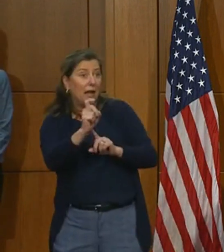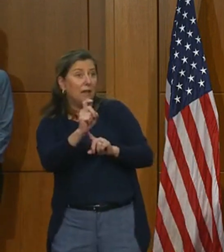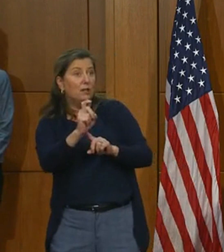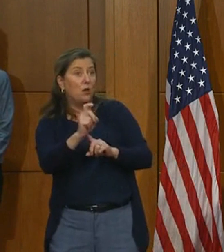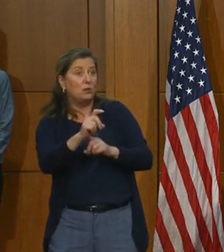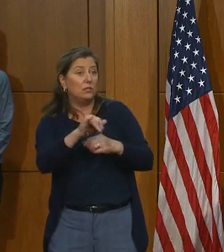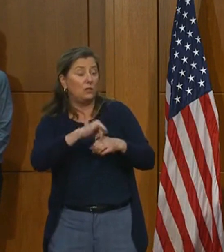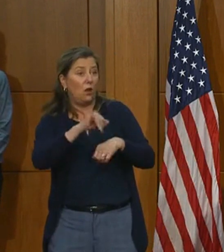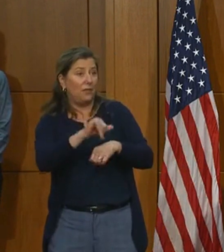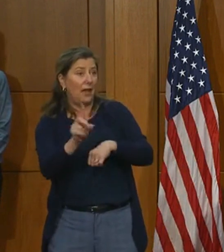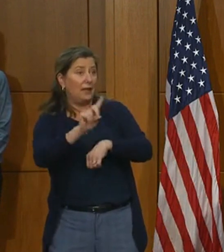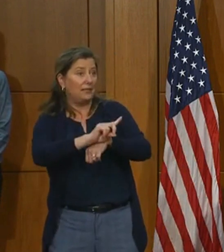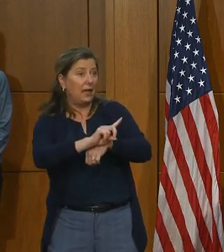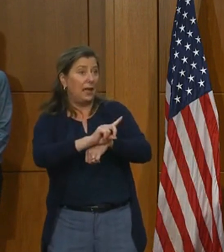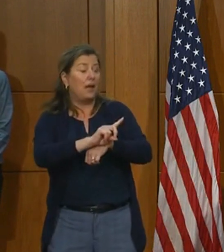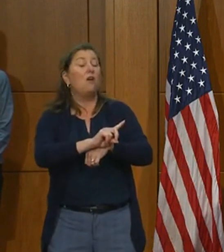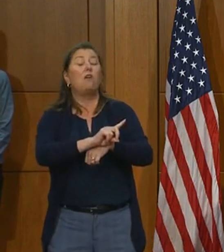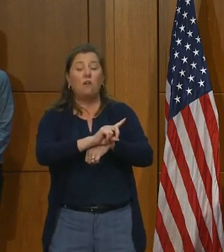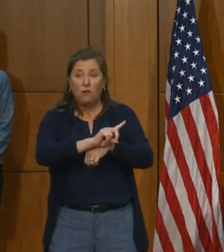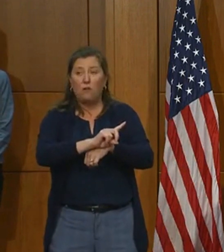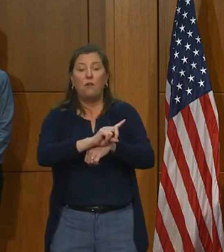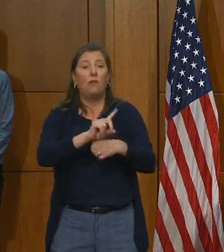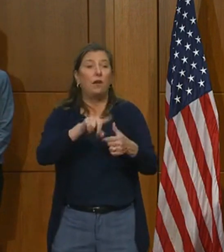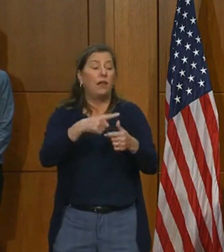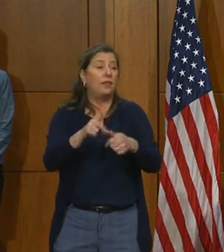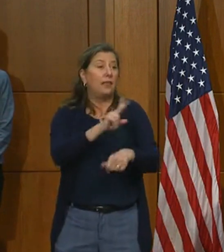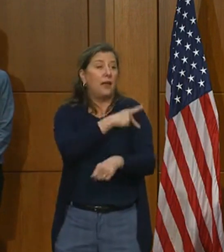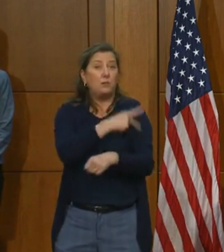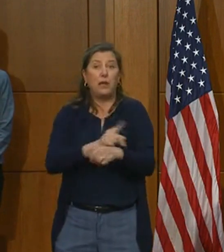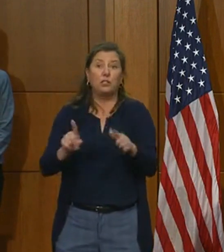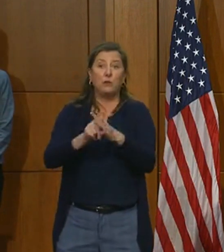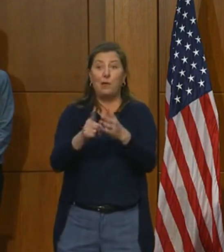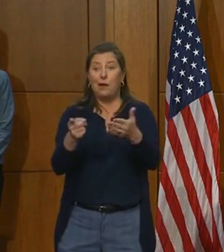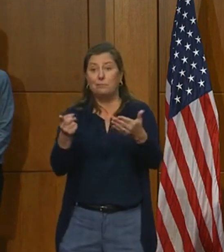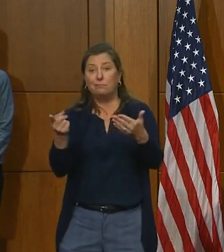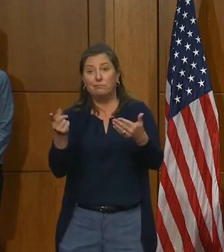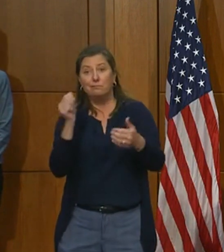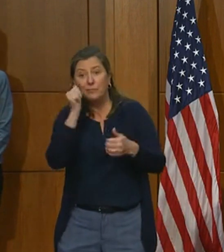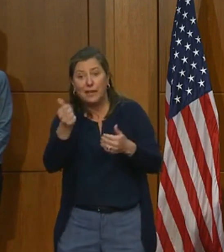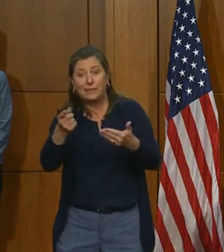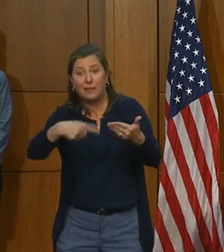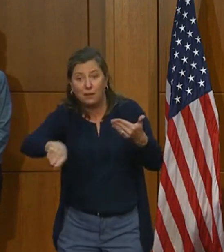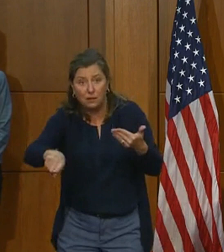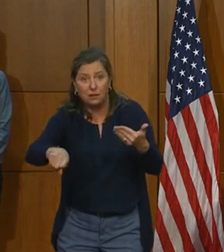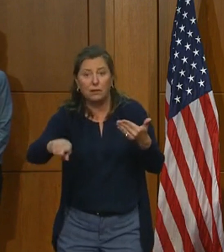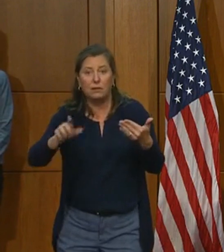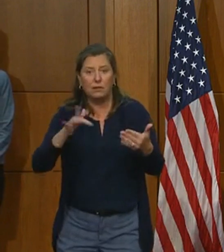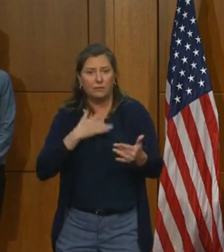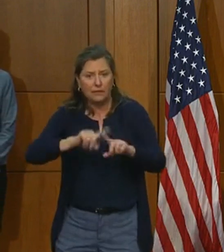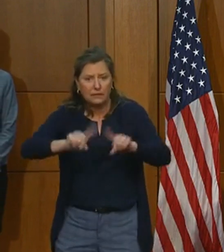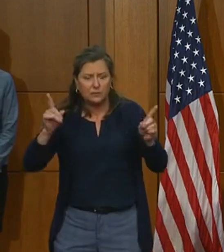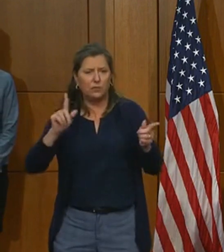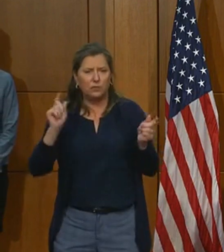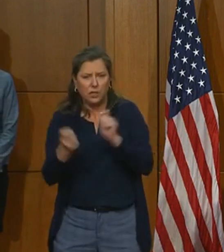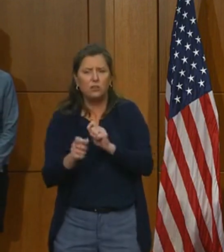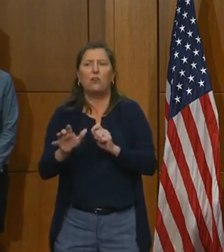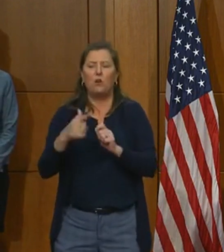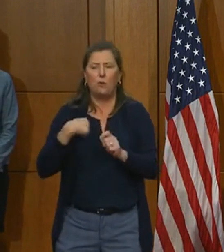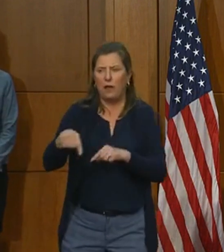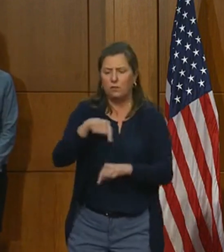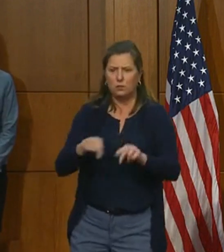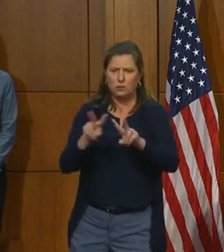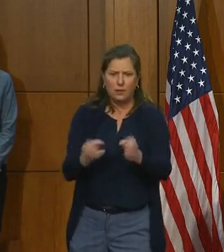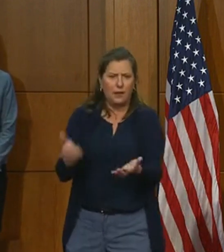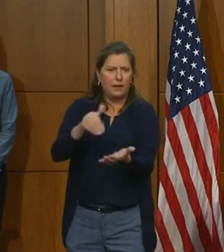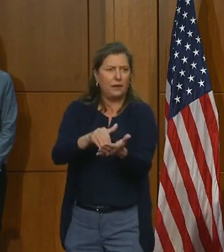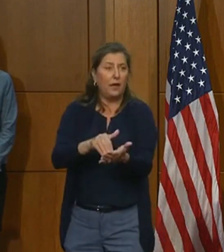made one day. The patient may come in a day or a week later. Things have changed, and we have to reassess. We have to reevaluate,